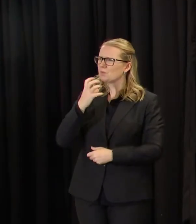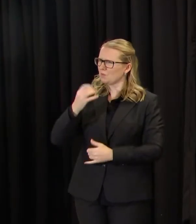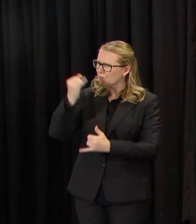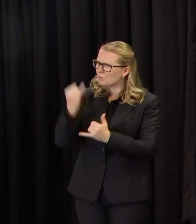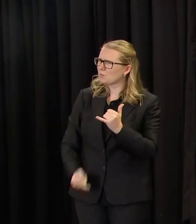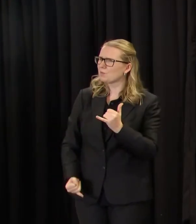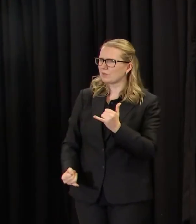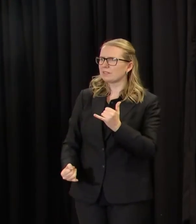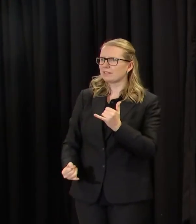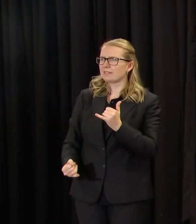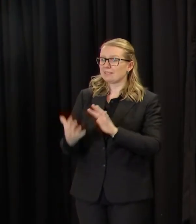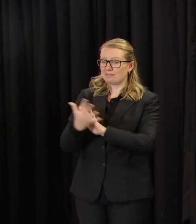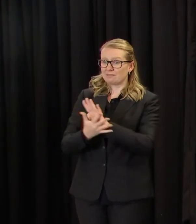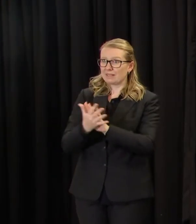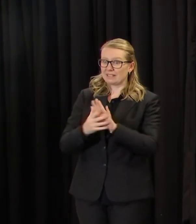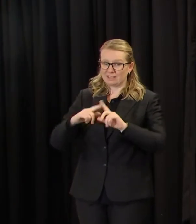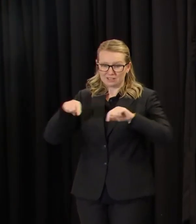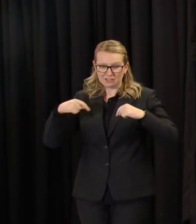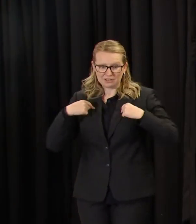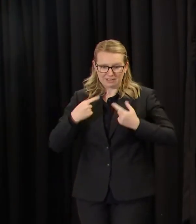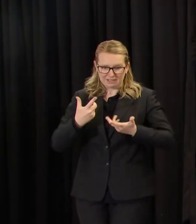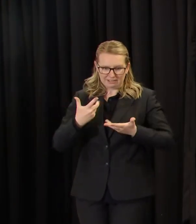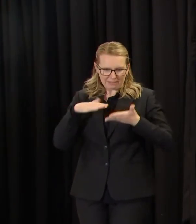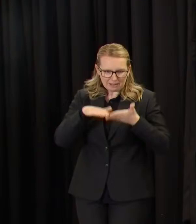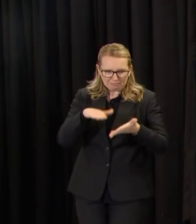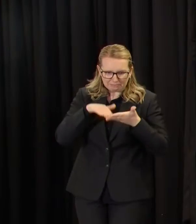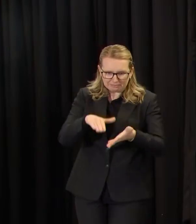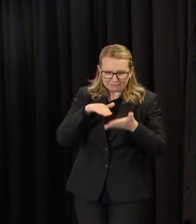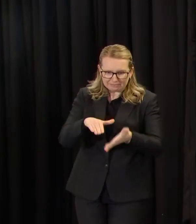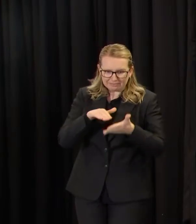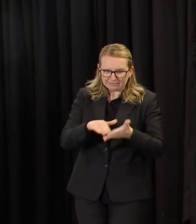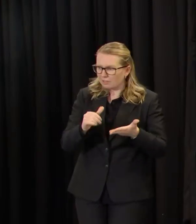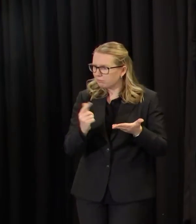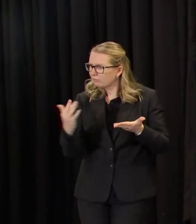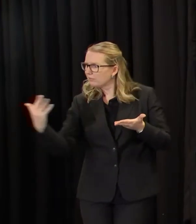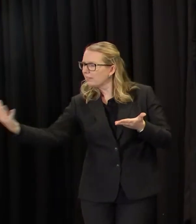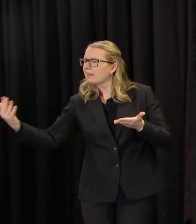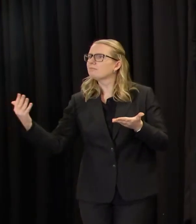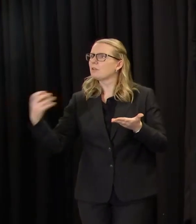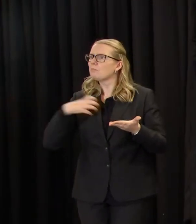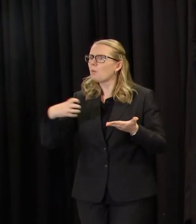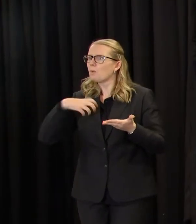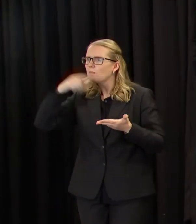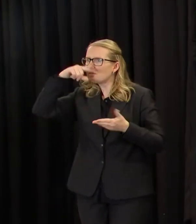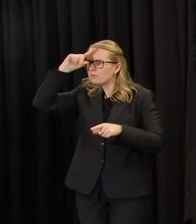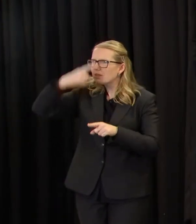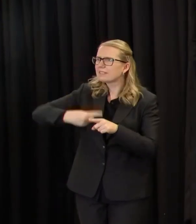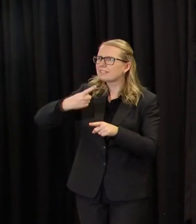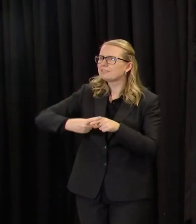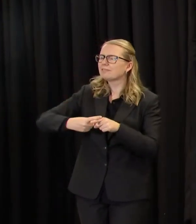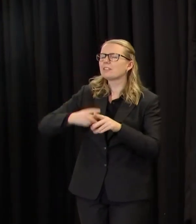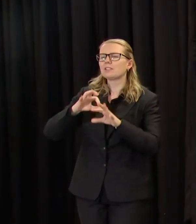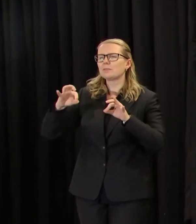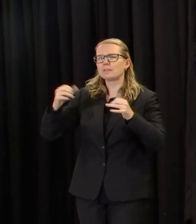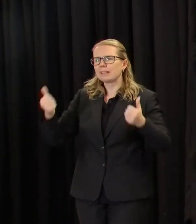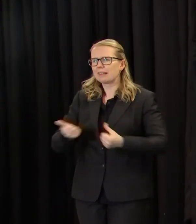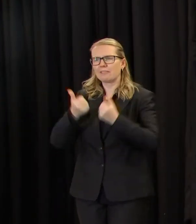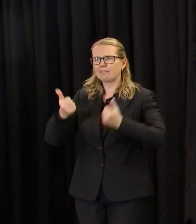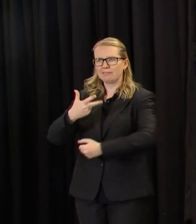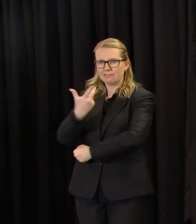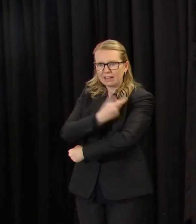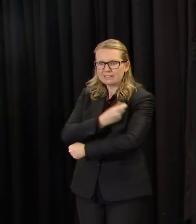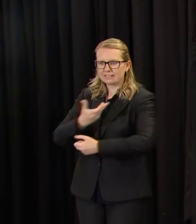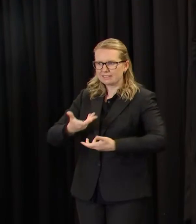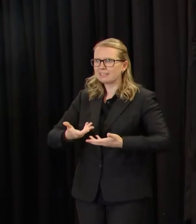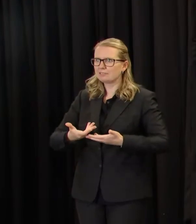them. That's the challenge we have at the moment, right? Vaccinations, we're ramping up. We don't have enough vaccine and we don't have enough people vaccinated already.